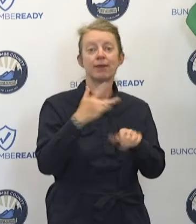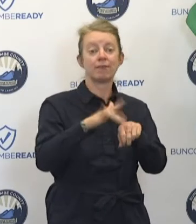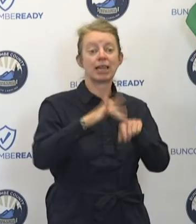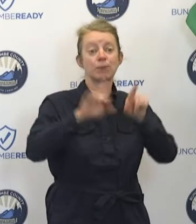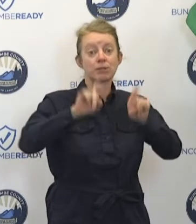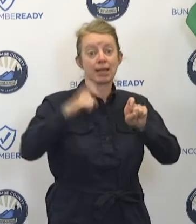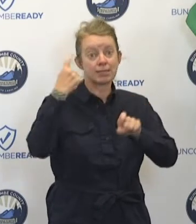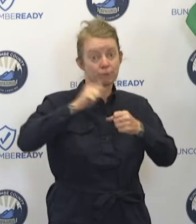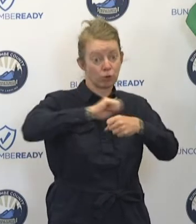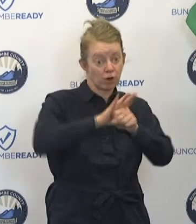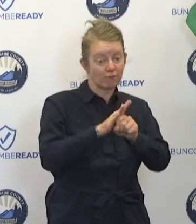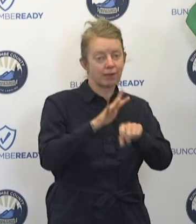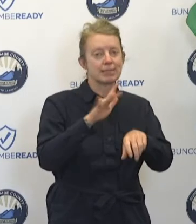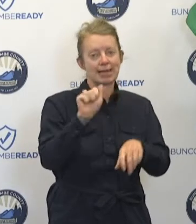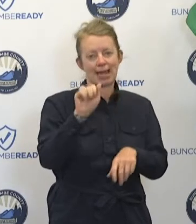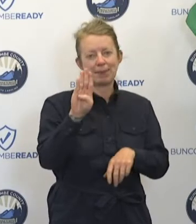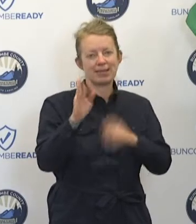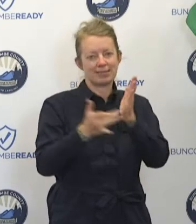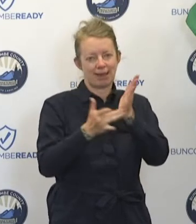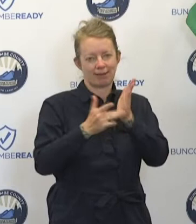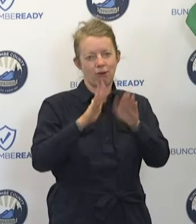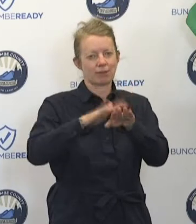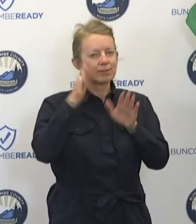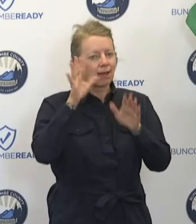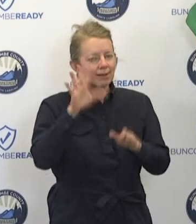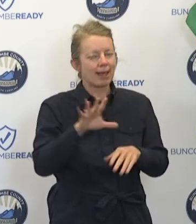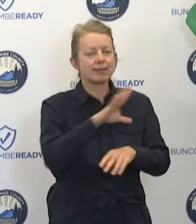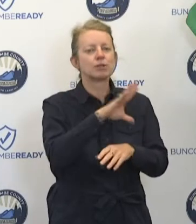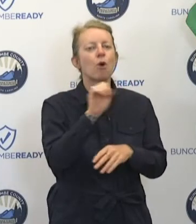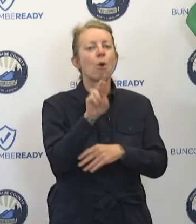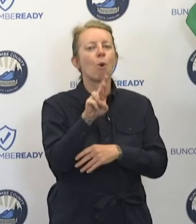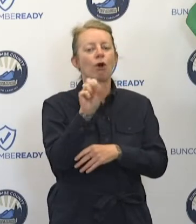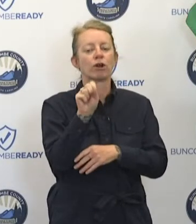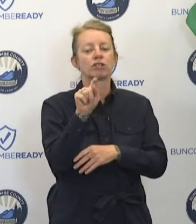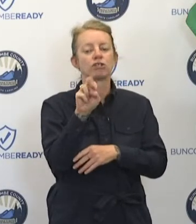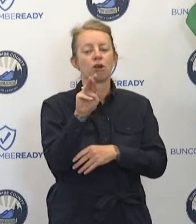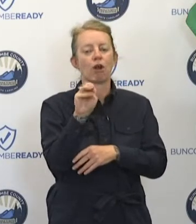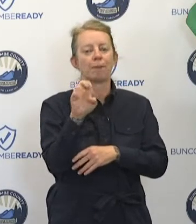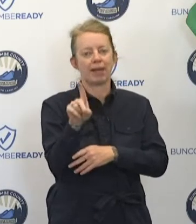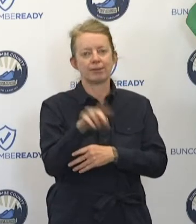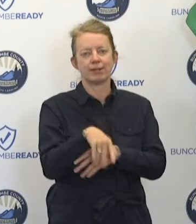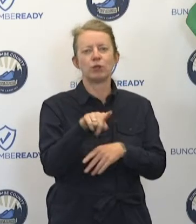StarMed. More information on testing via StarMed can be found at